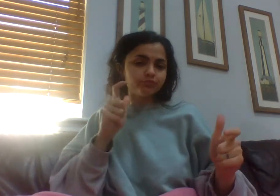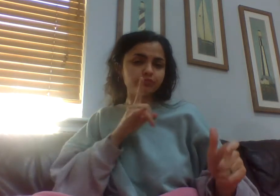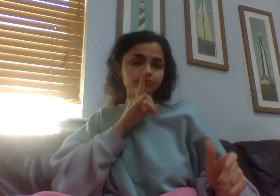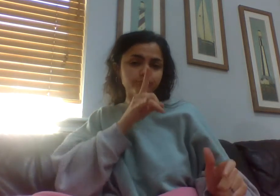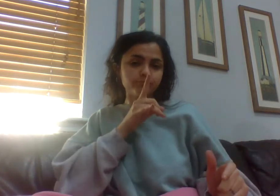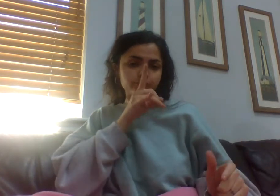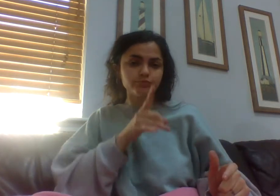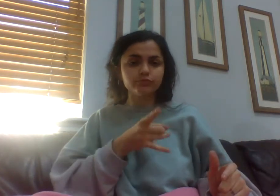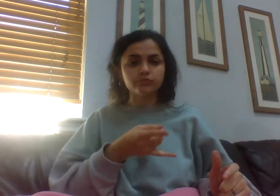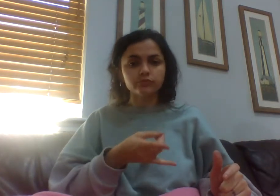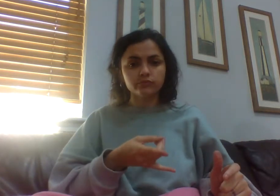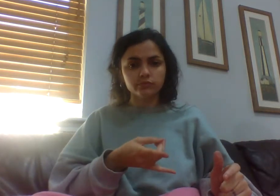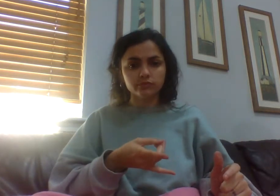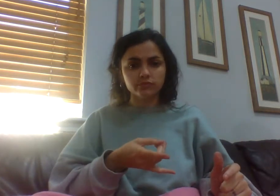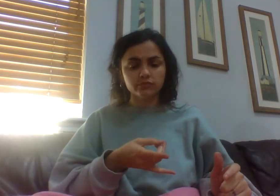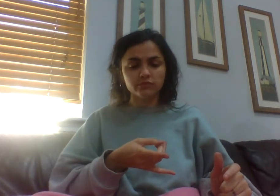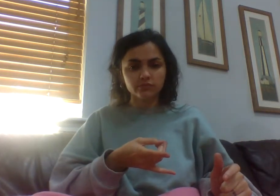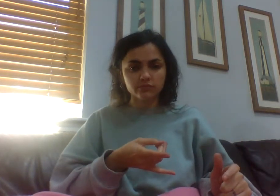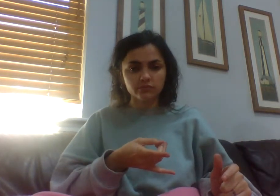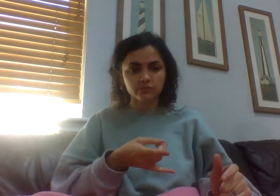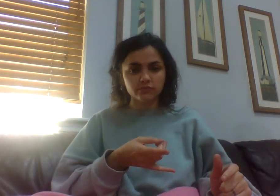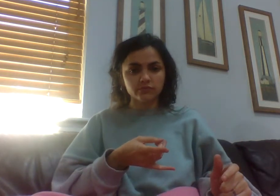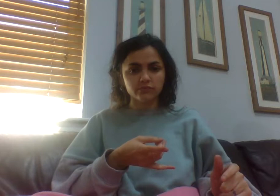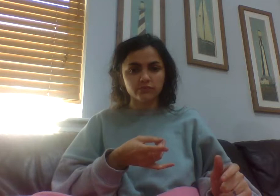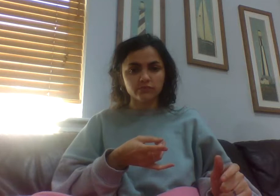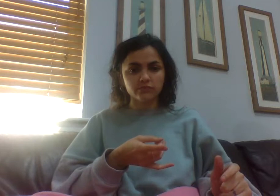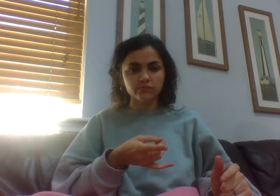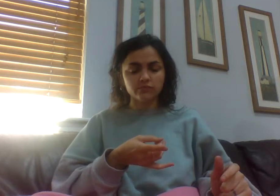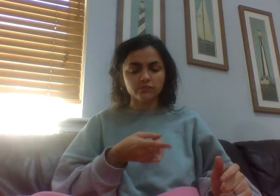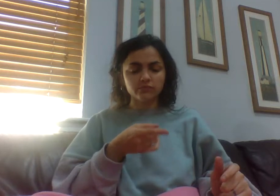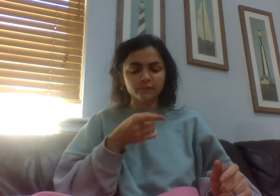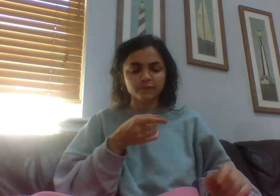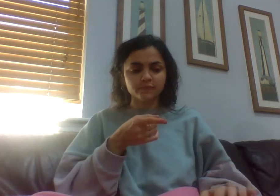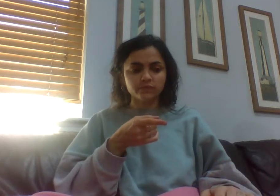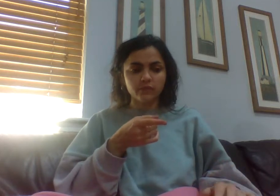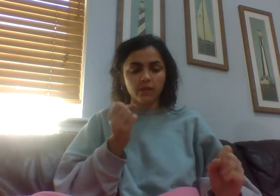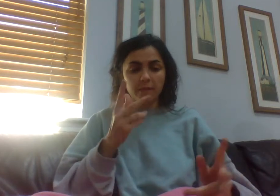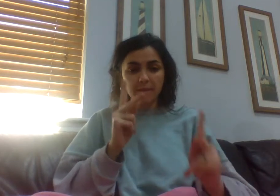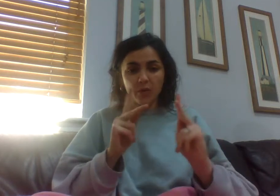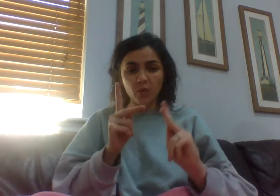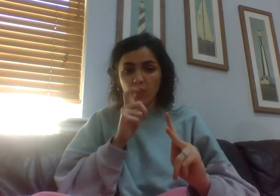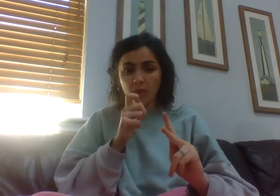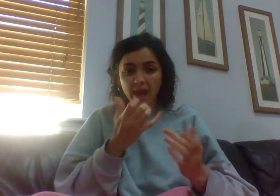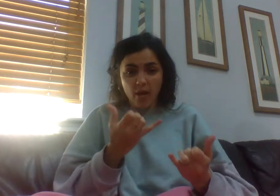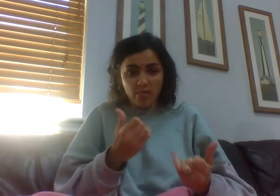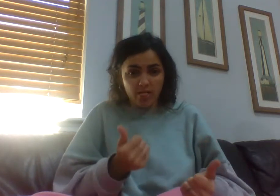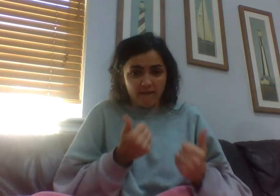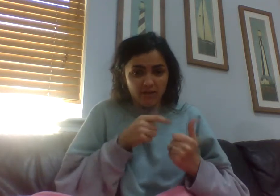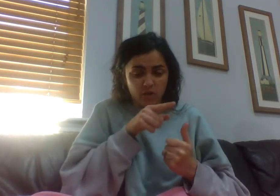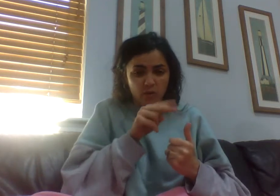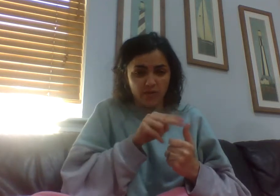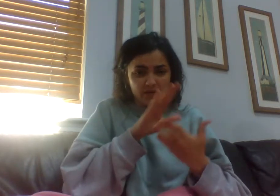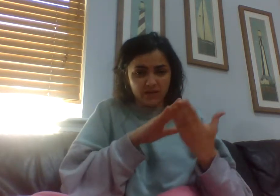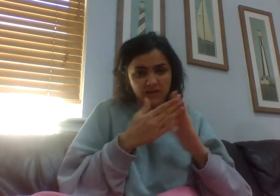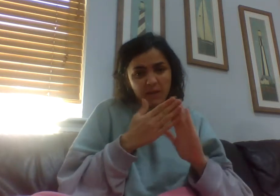who had already lived in New York and other northern cities, who had become beneficiaries of a roaring 20s economy.